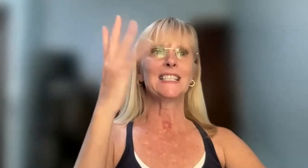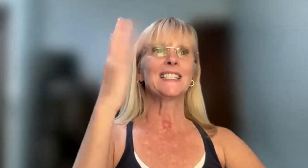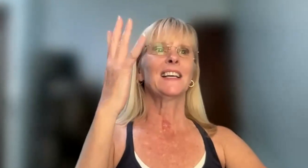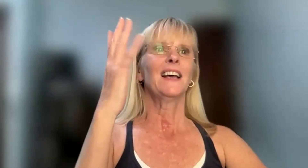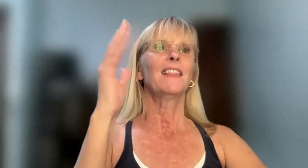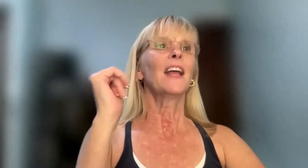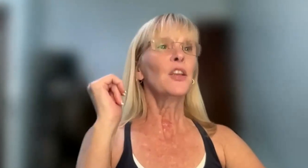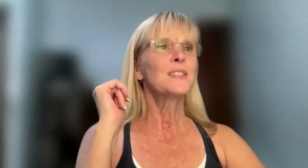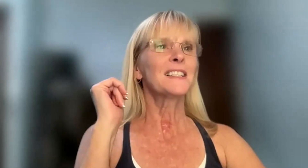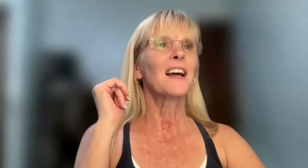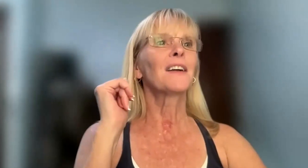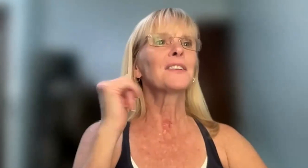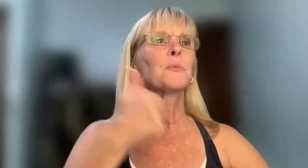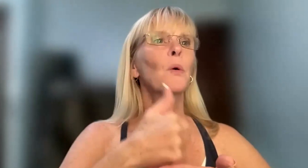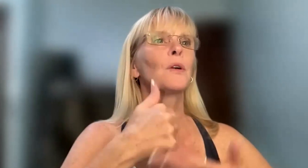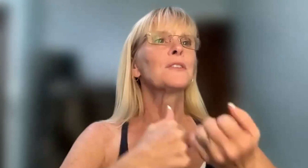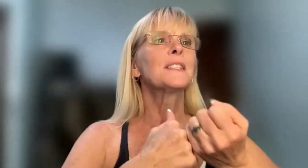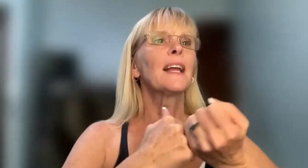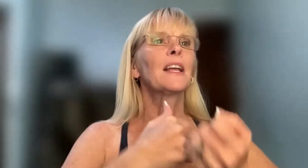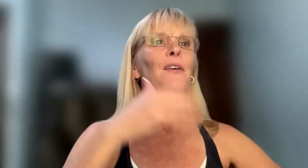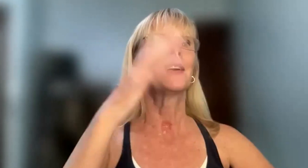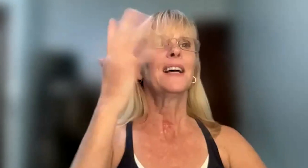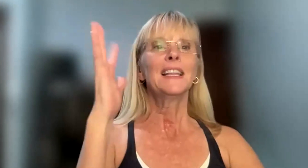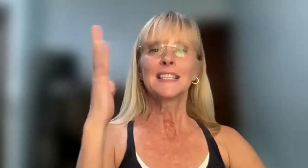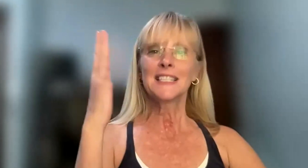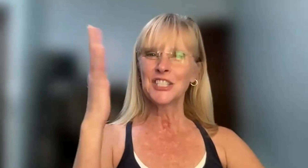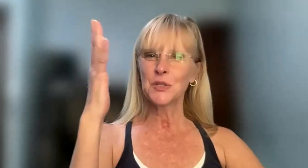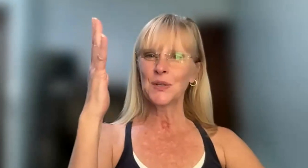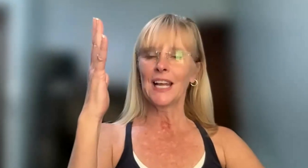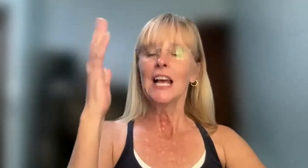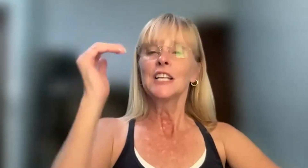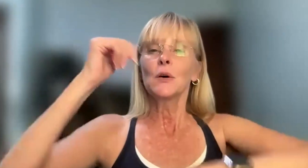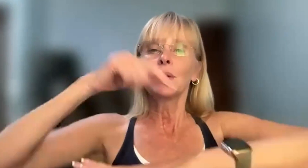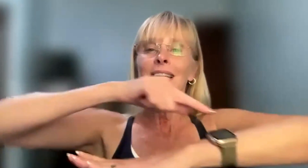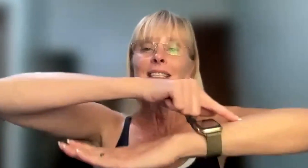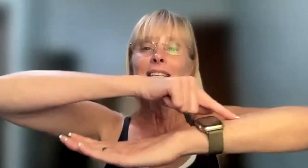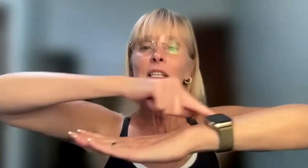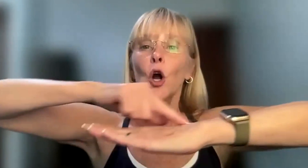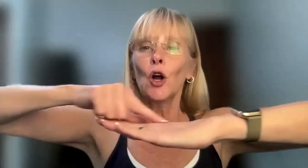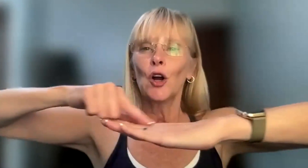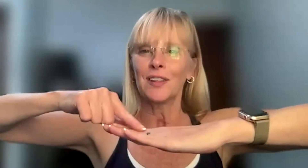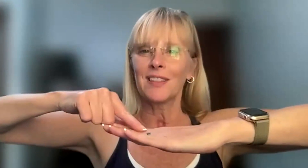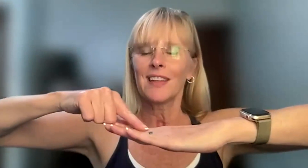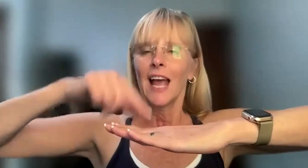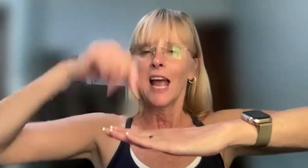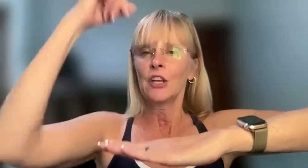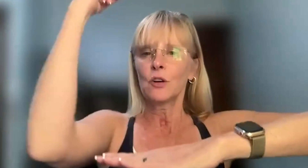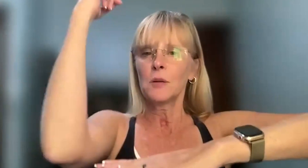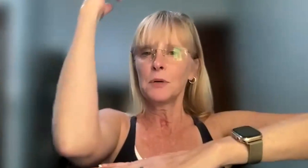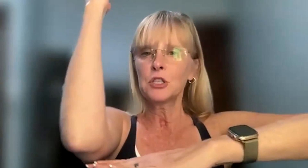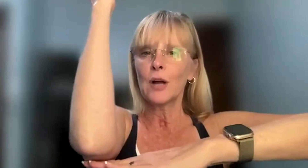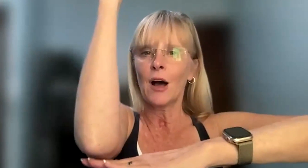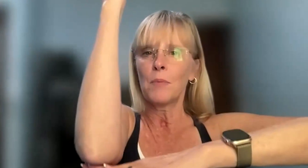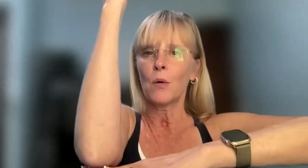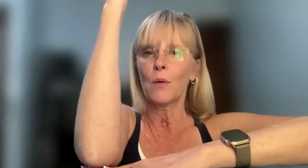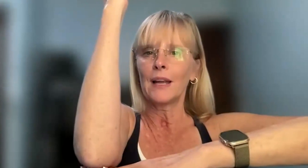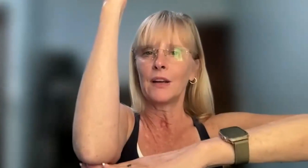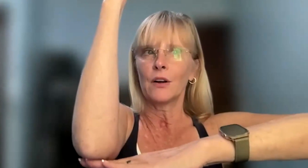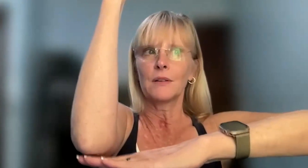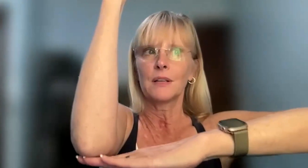trees. Thank you, TikTok supporters. Thank you. This is tree. So this is the earth, and you're going to put your elbow right here. So